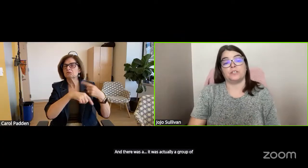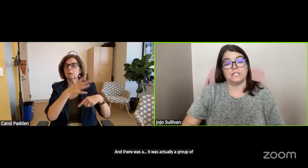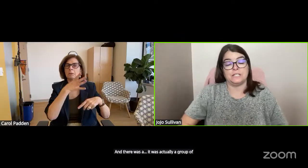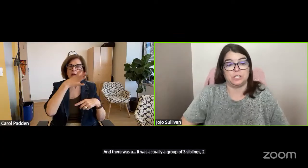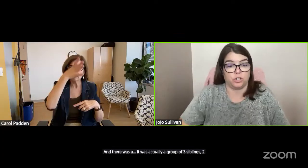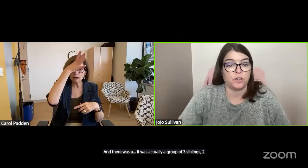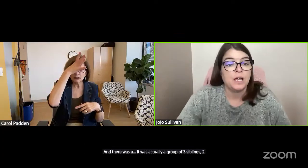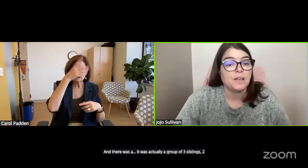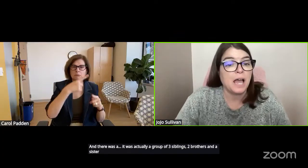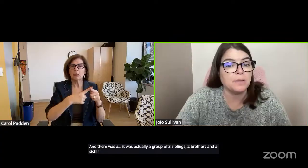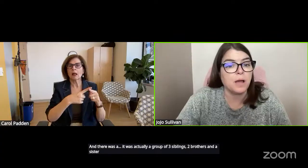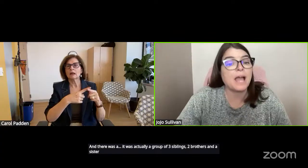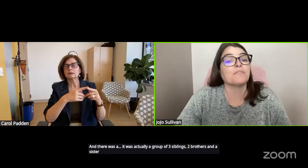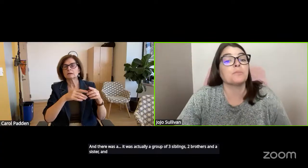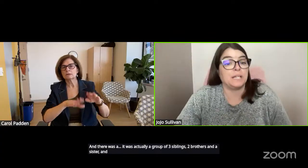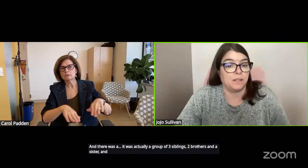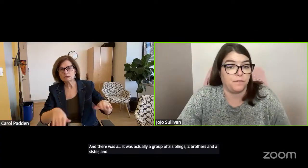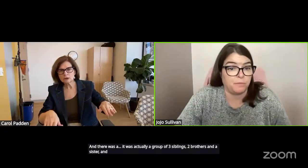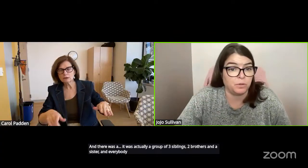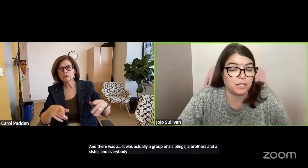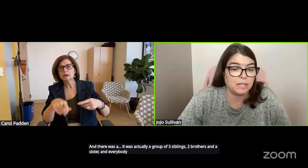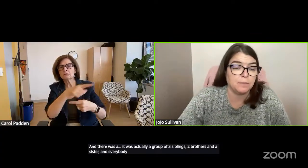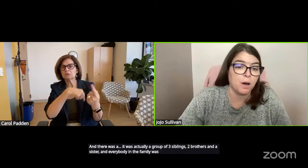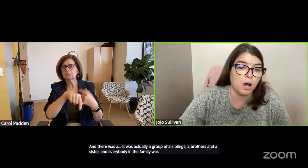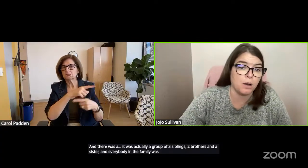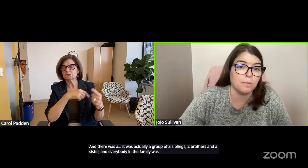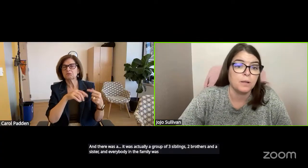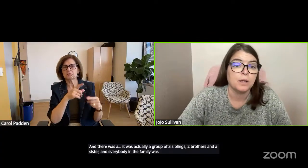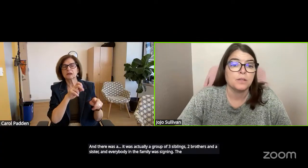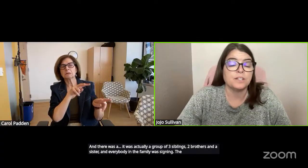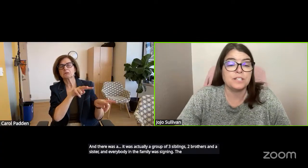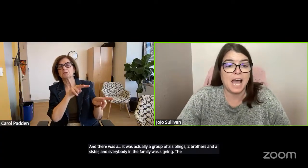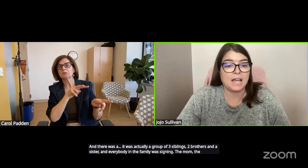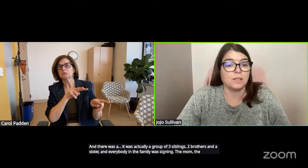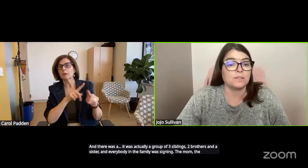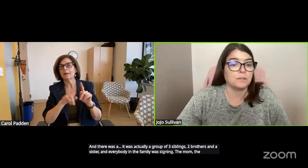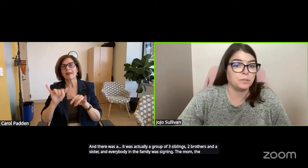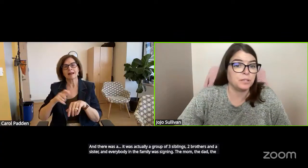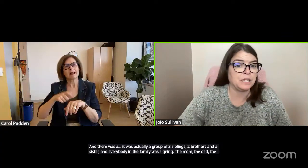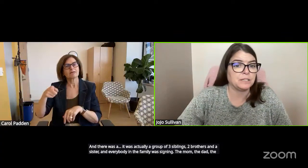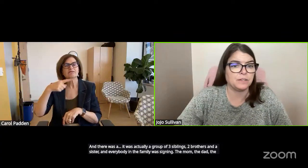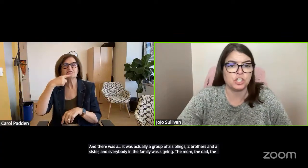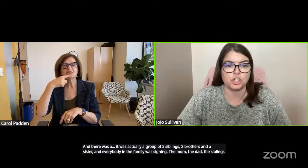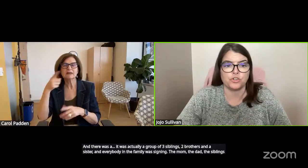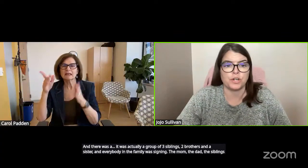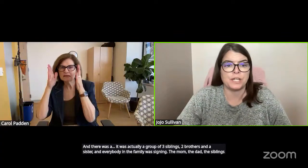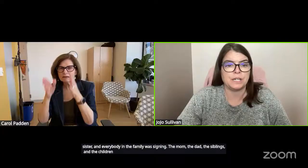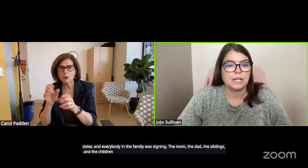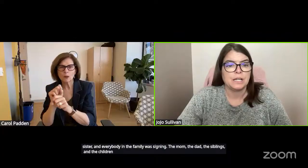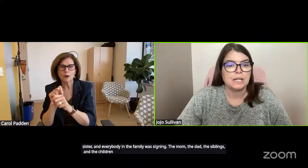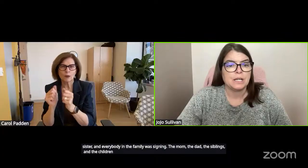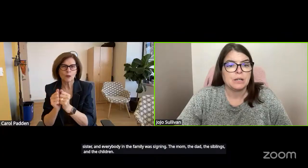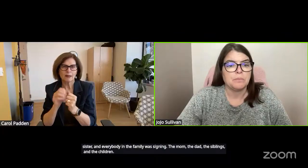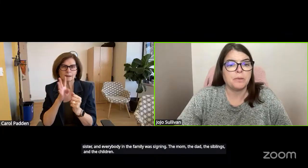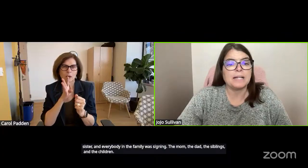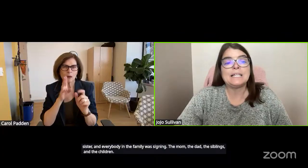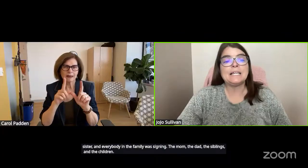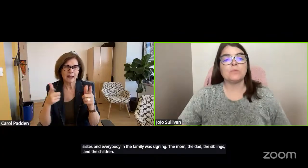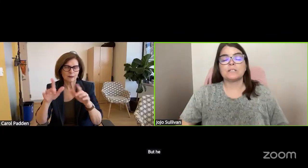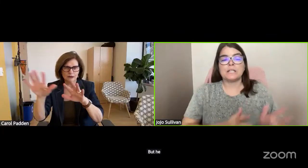a sister, and everybody in the family was signing, the mom, the dad, the siblings, and the children. But he was